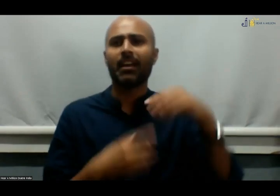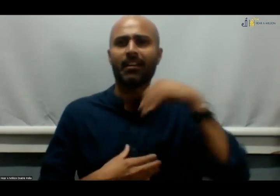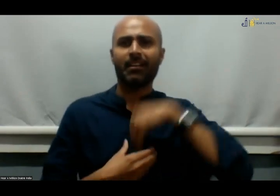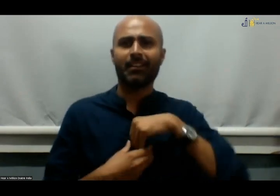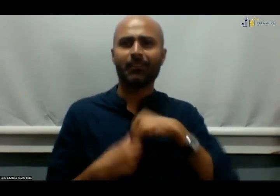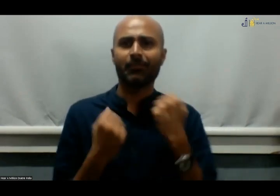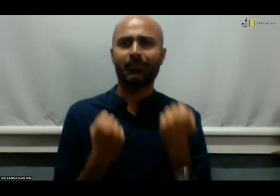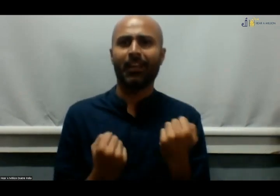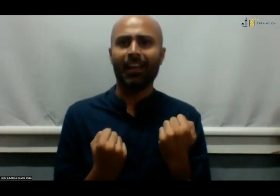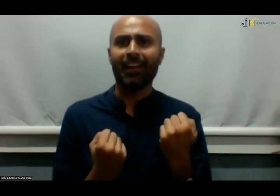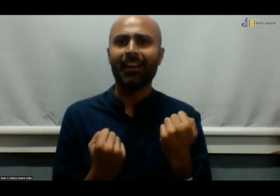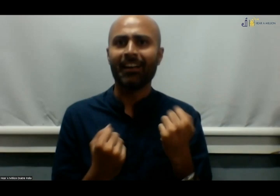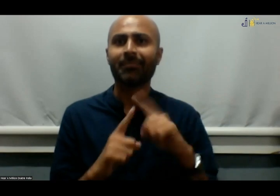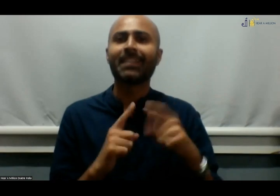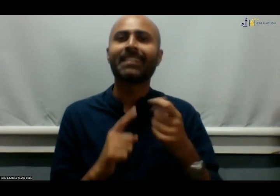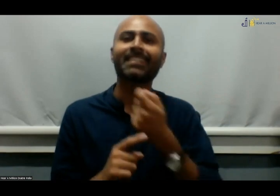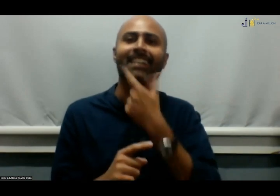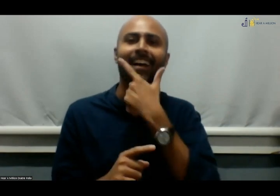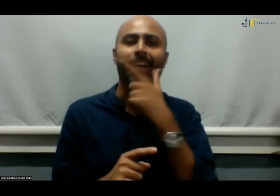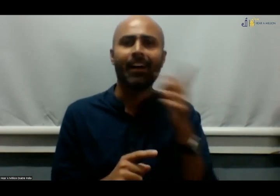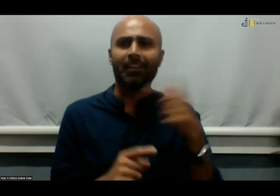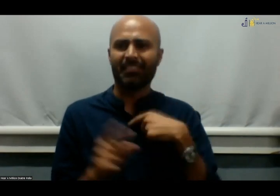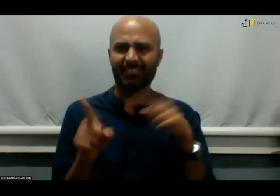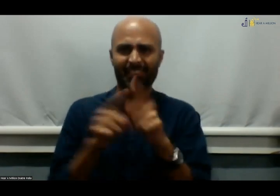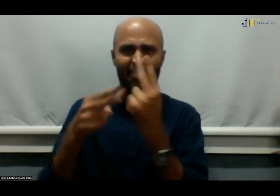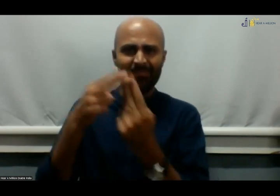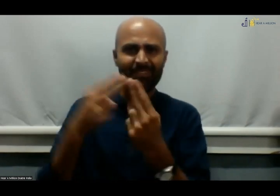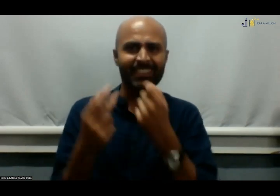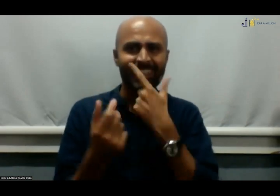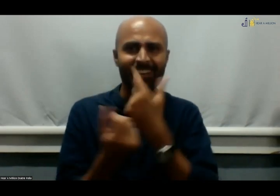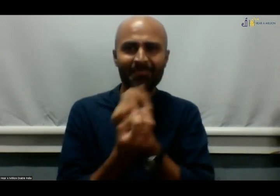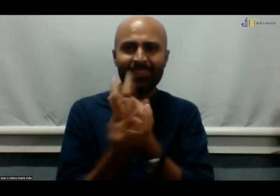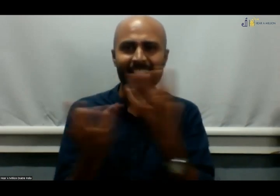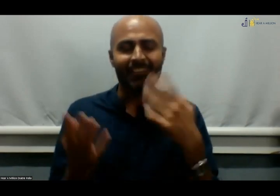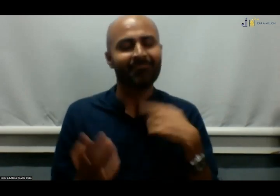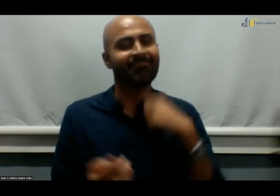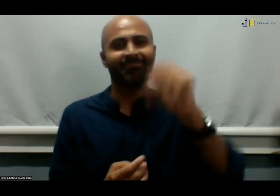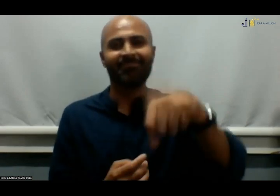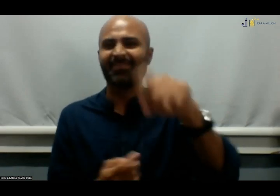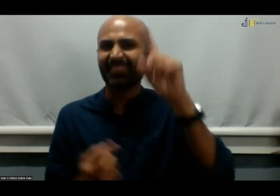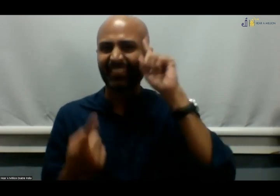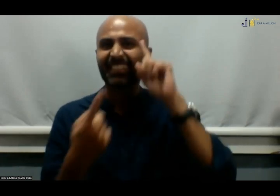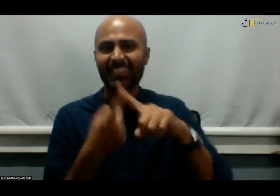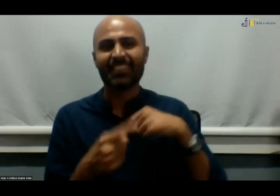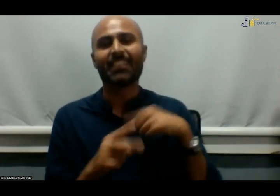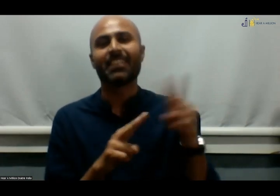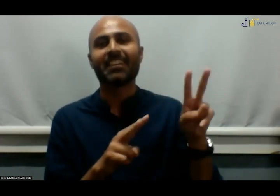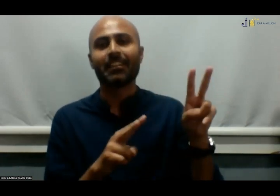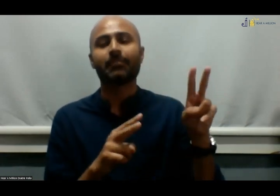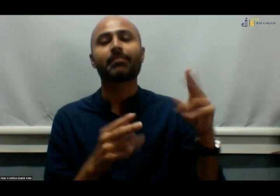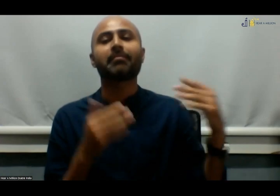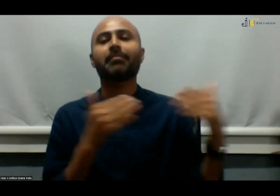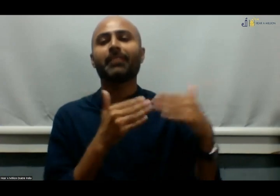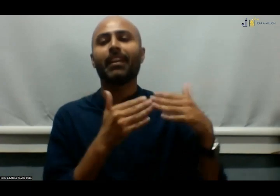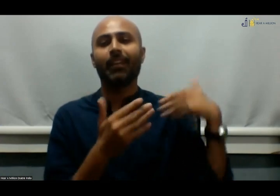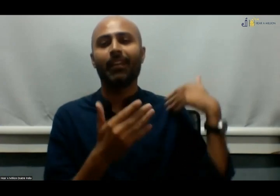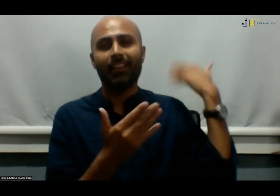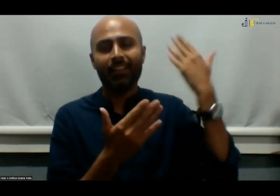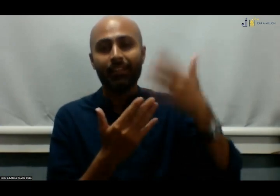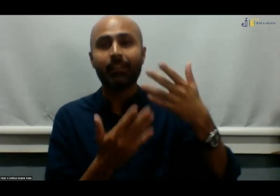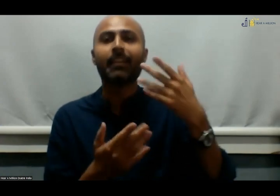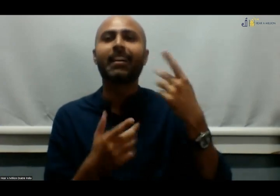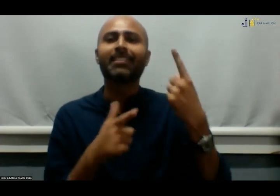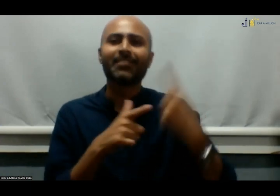I met Sudamini over there. We discussed few things. She was a very strong, nice, humble, and always had a smile on her